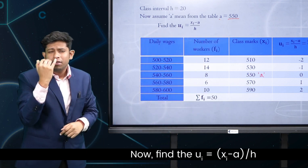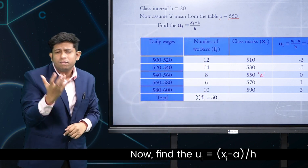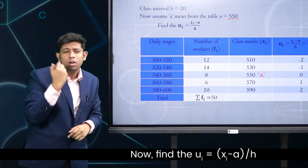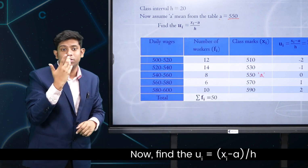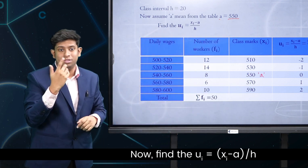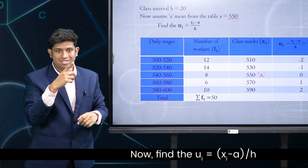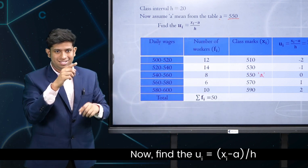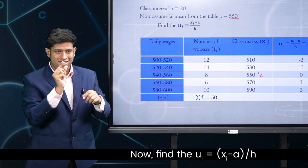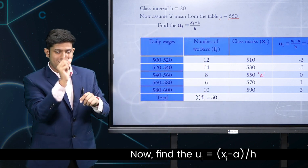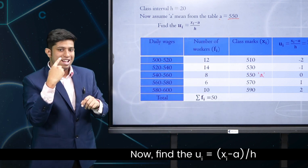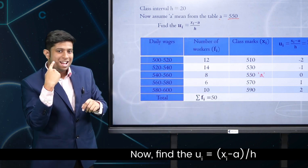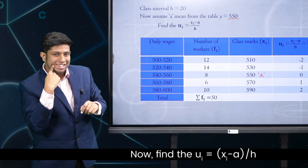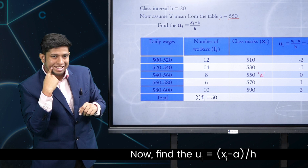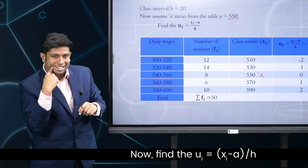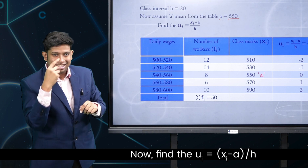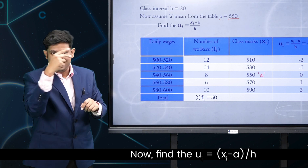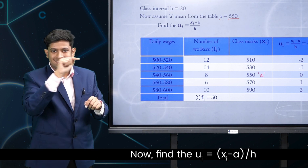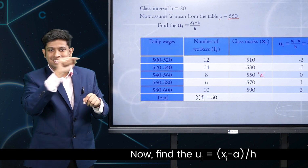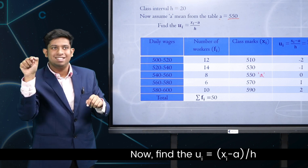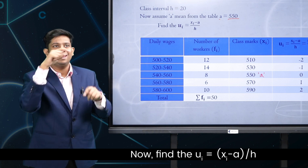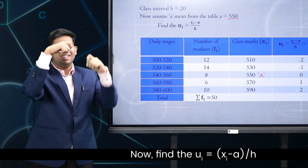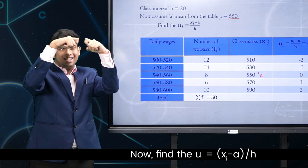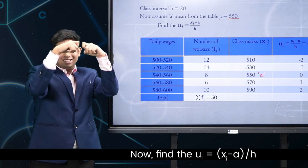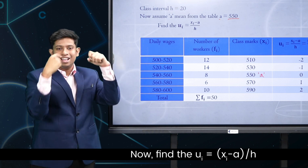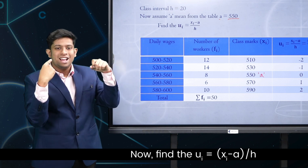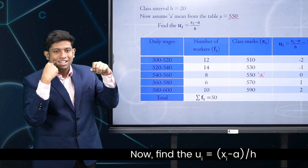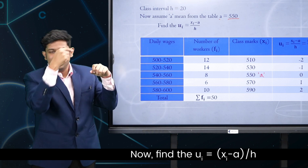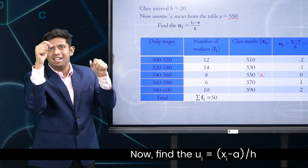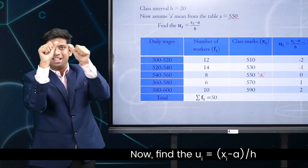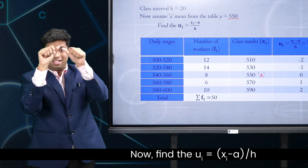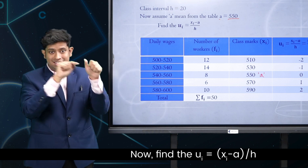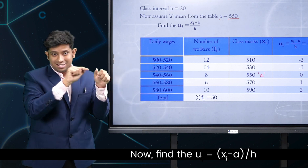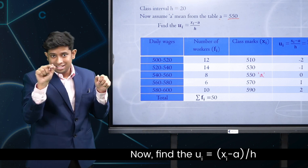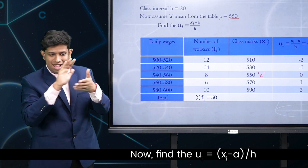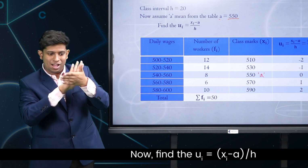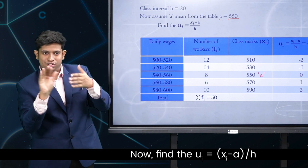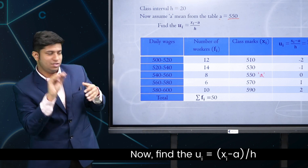Now find the ui, that is equal to xi minus a by h.